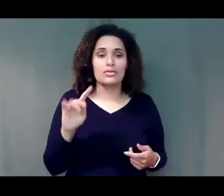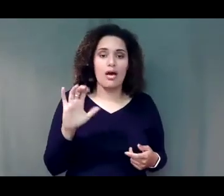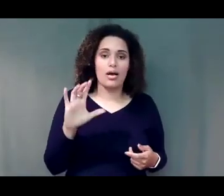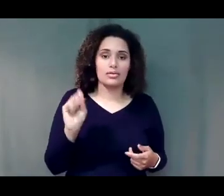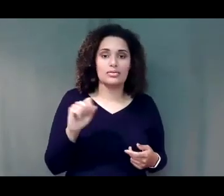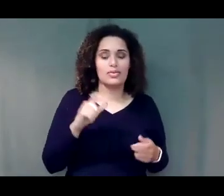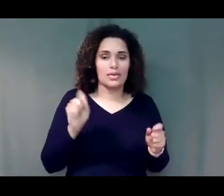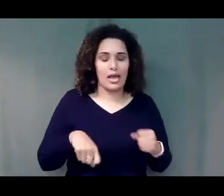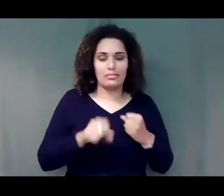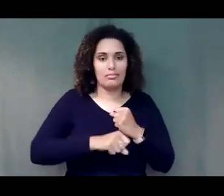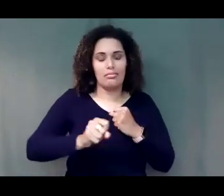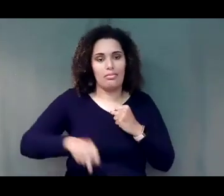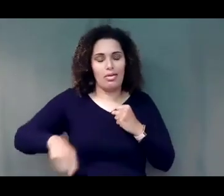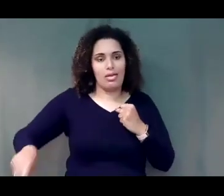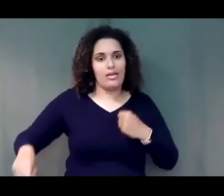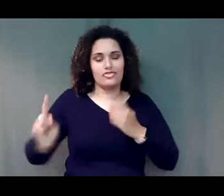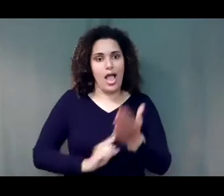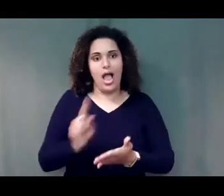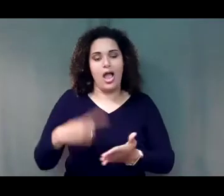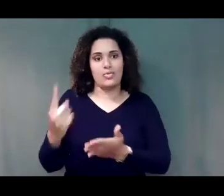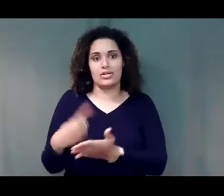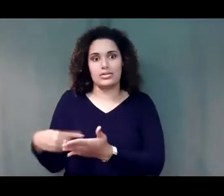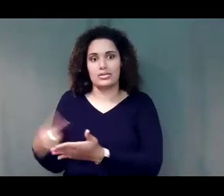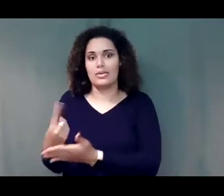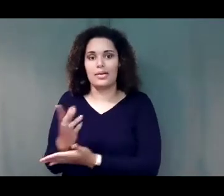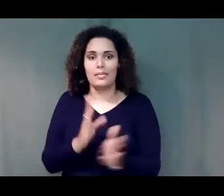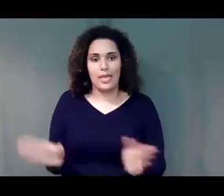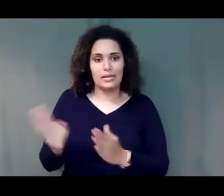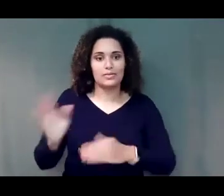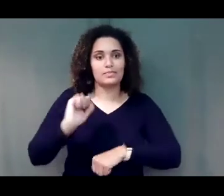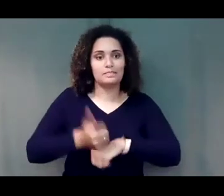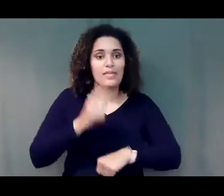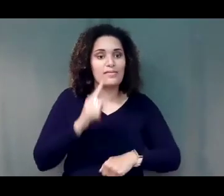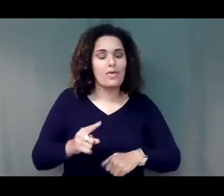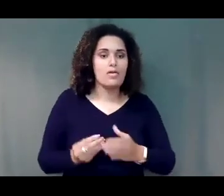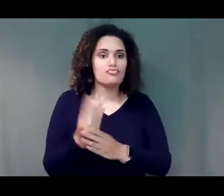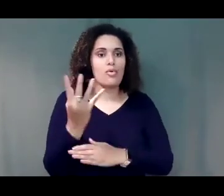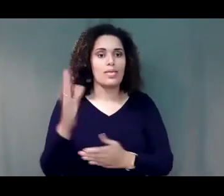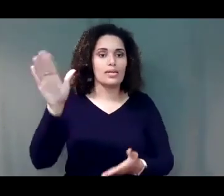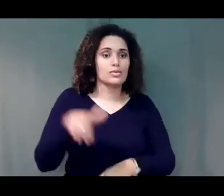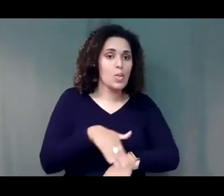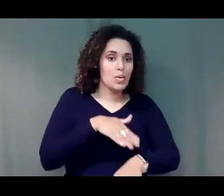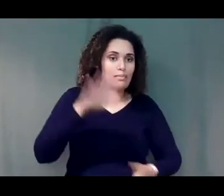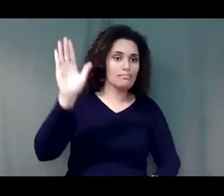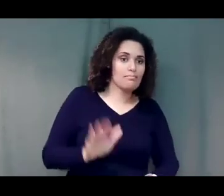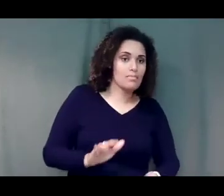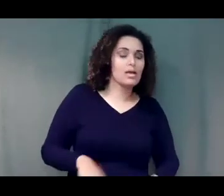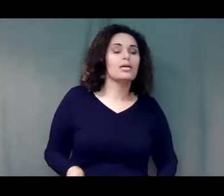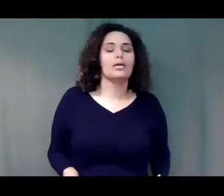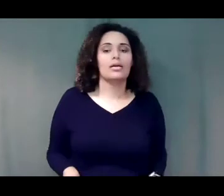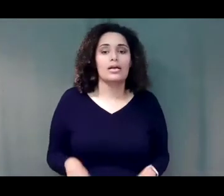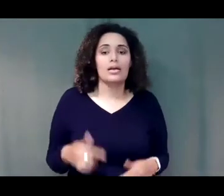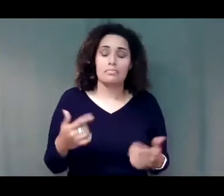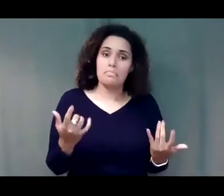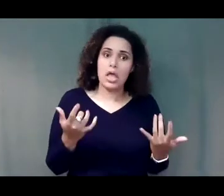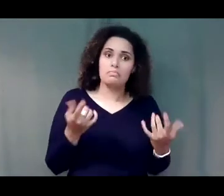probably hours about all the plans we came up with to slow our vines down. And for the most part, it worked. We have much less